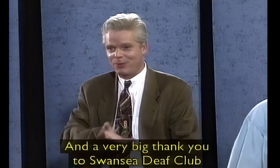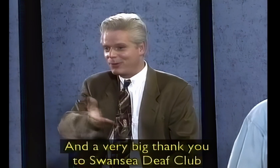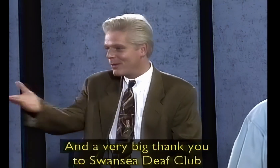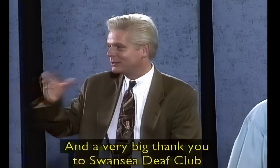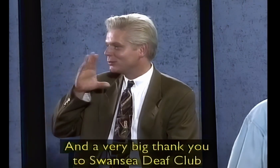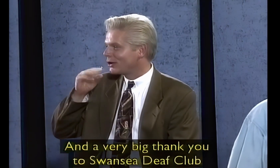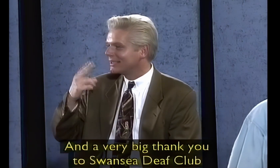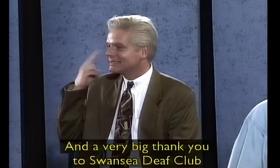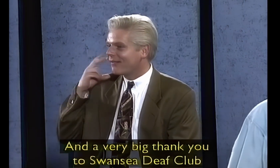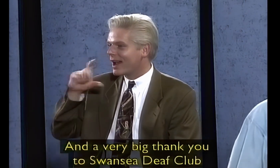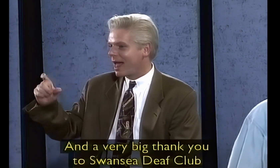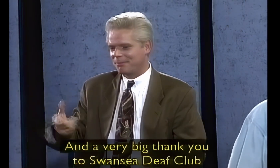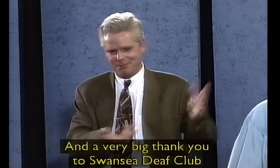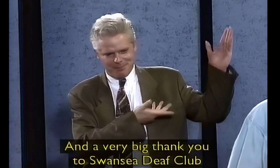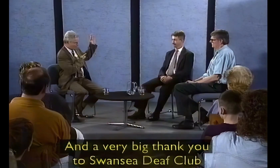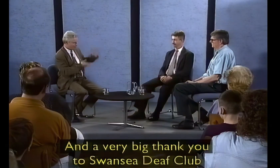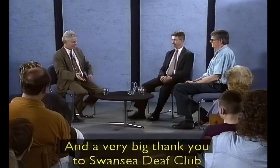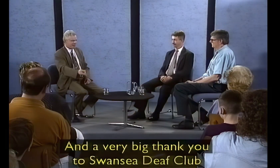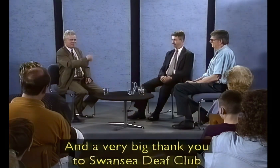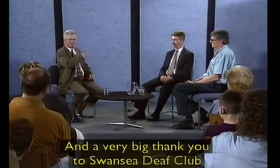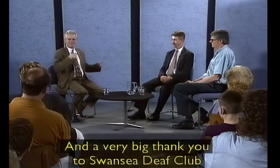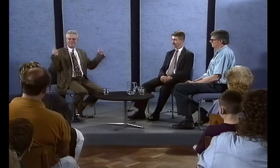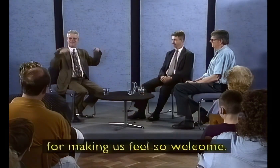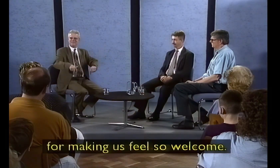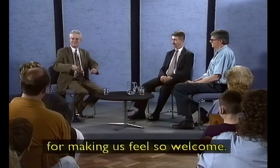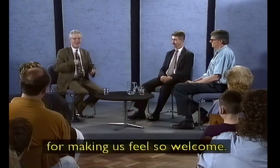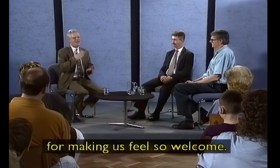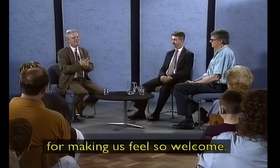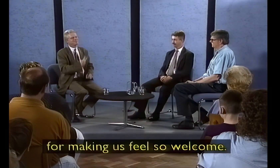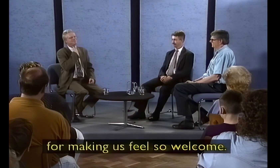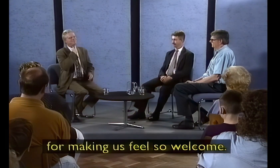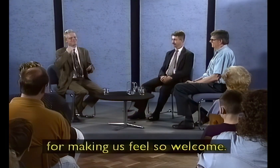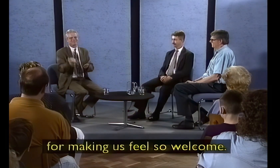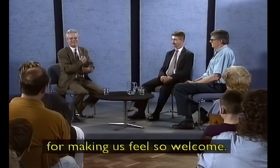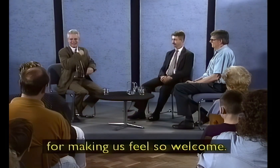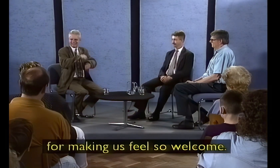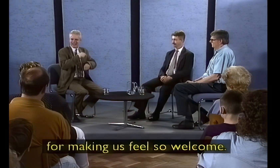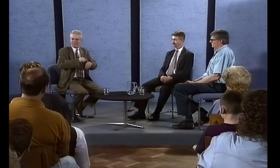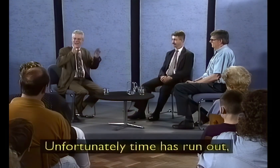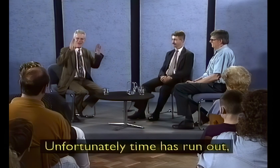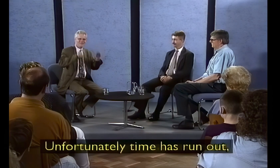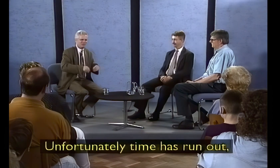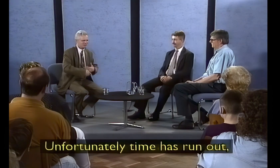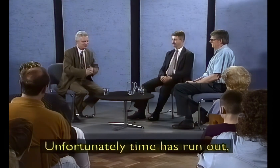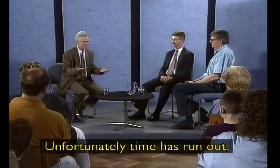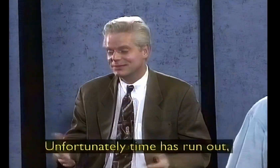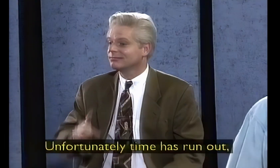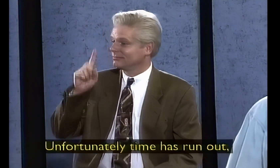And a very big thank you to Swansea Deaf Club for making us feel so welcome here today. Unfortunately, time has